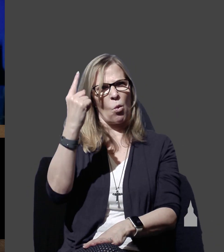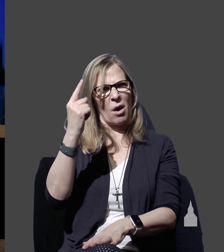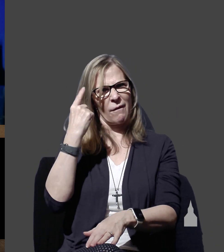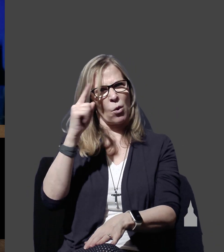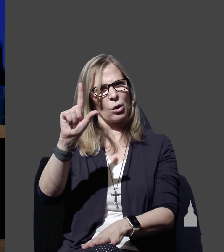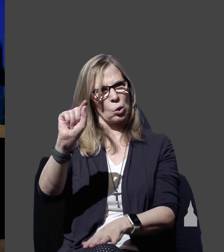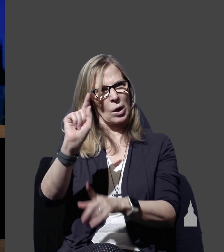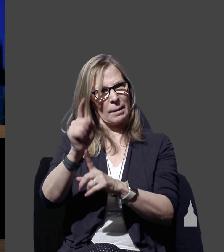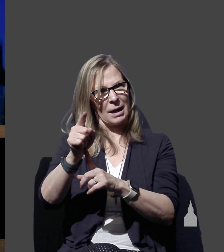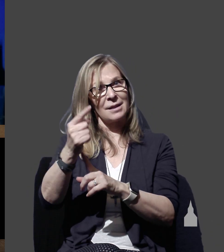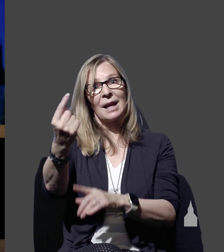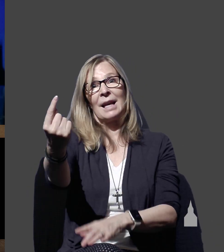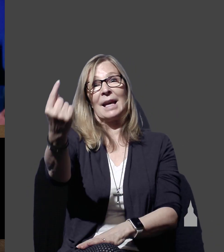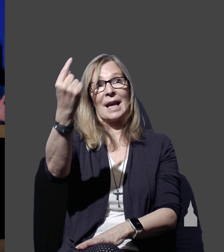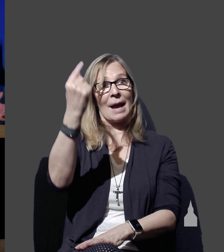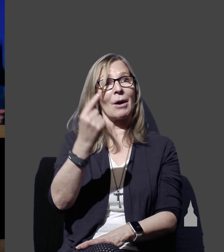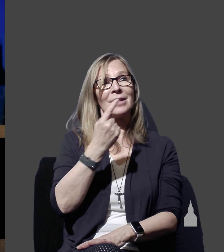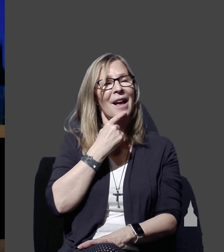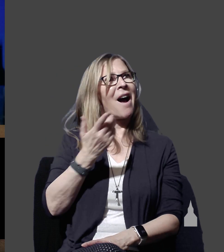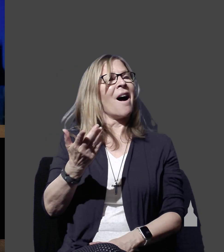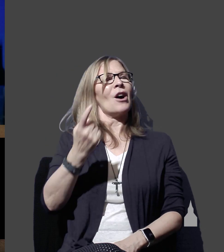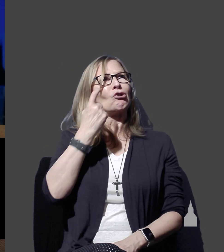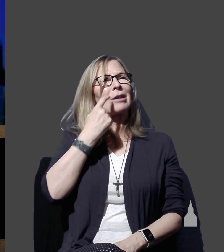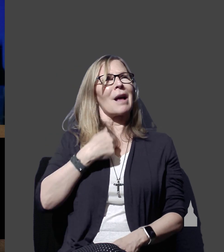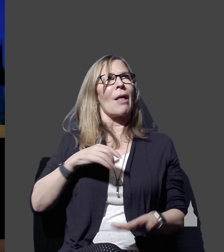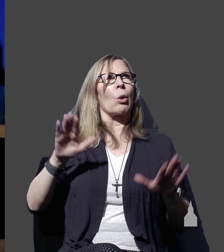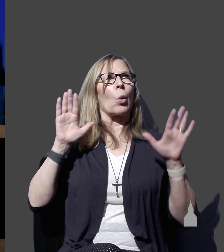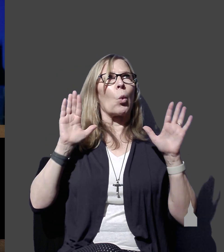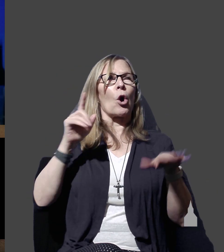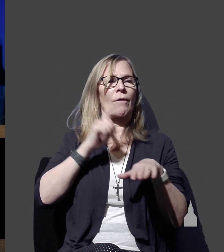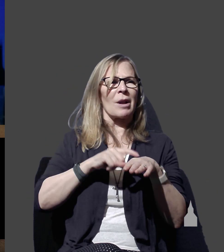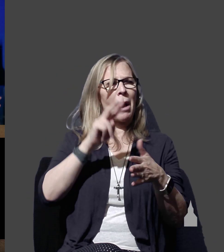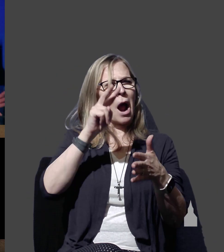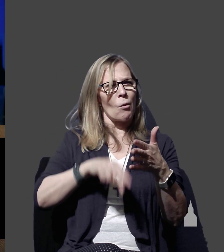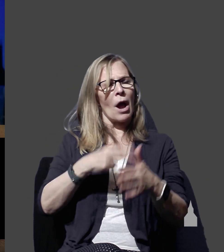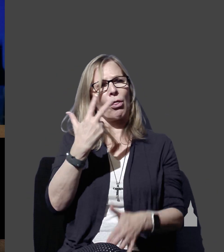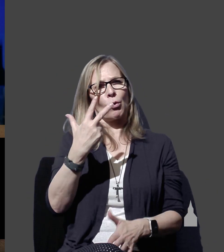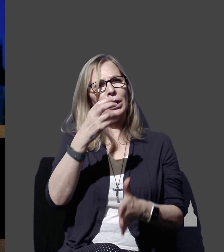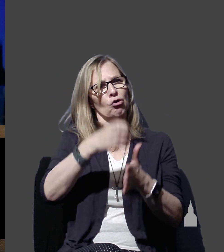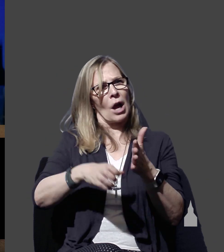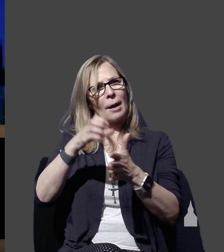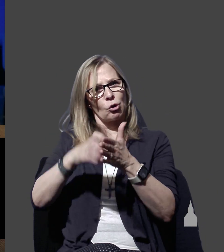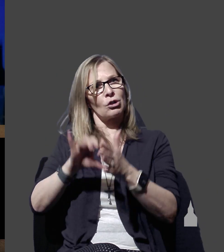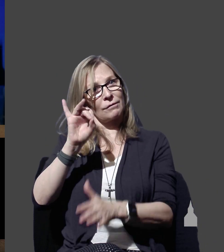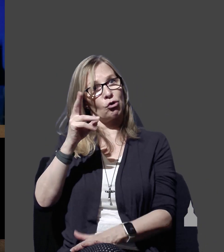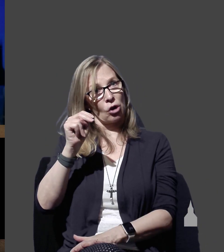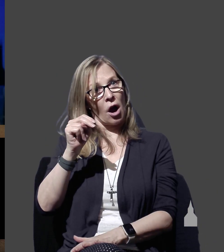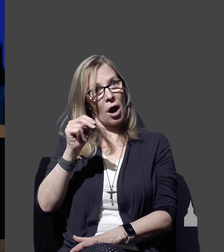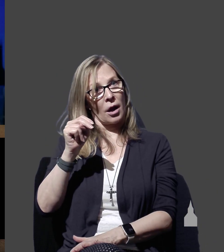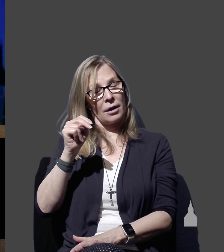When the employee emerged, he told his fellow student, "I just had the most wonderful time. I read 3 chapters of John in the John."